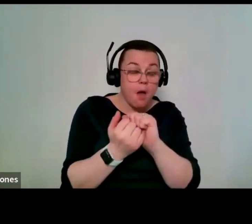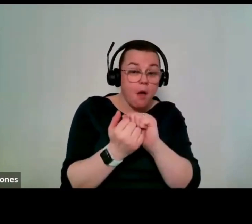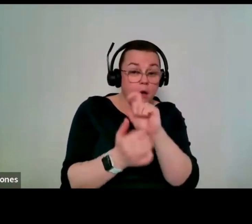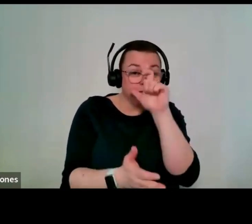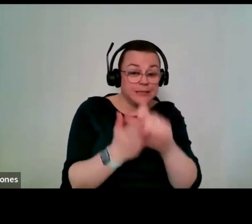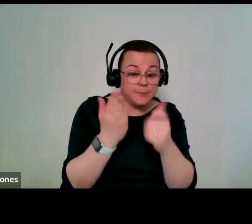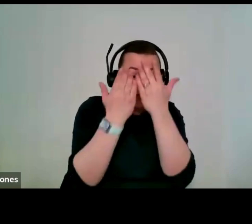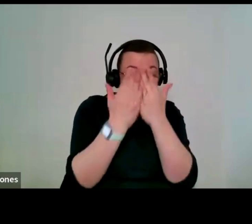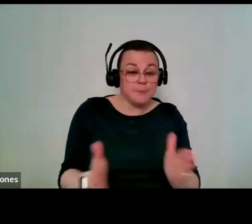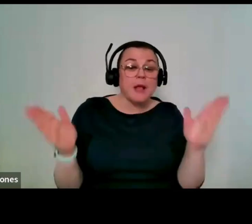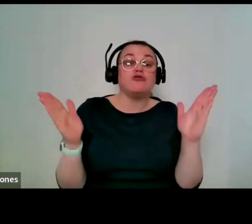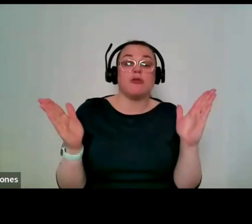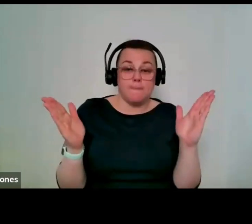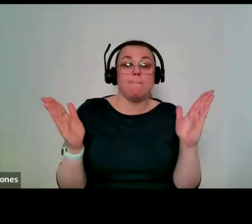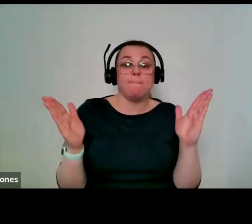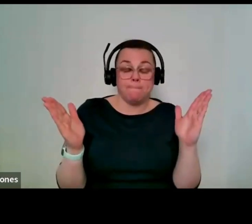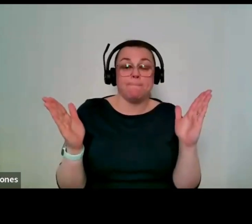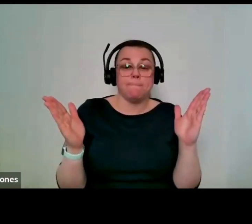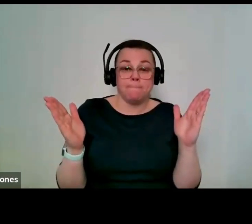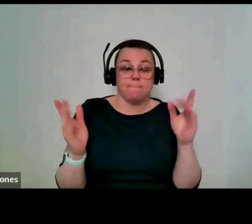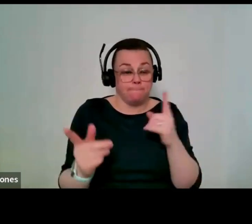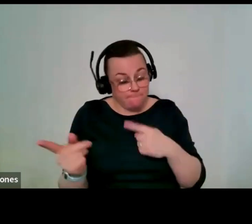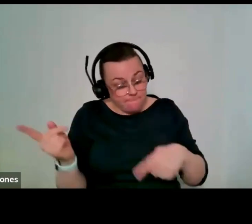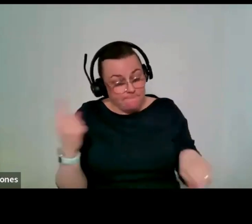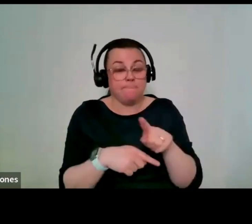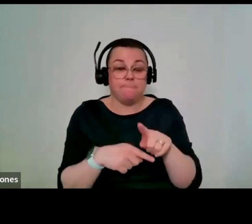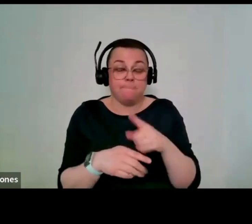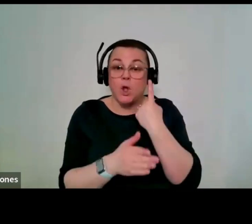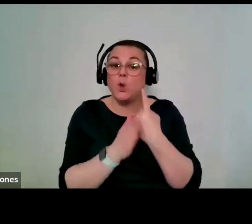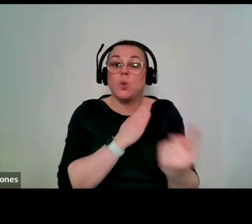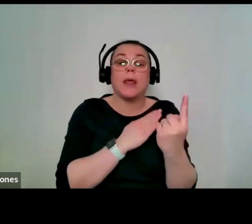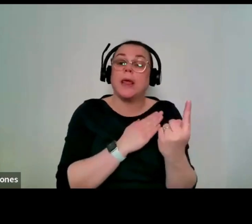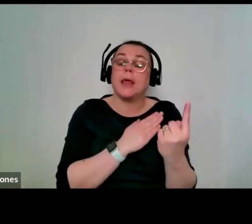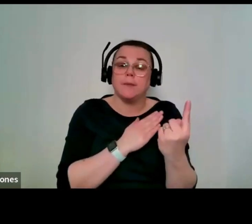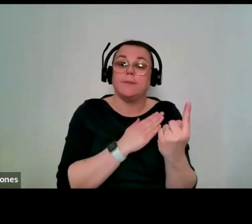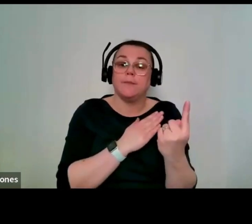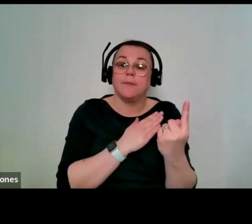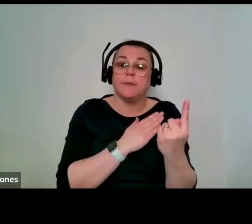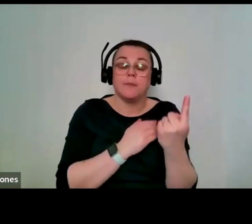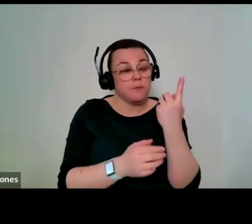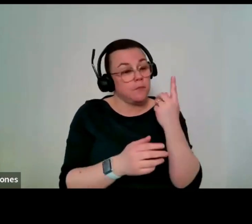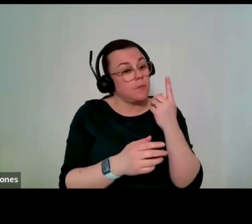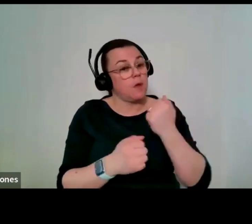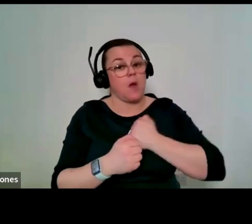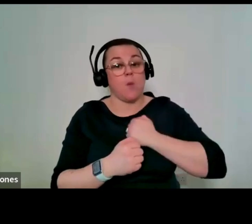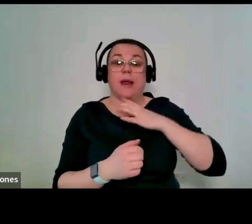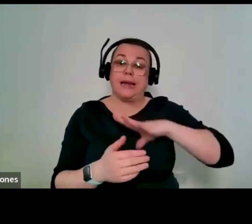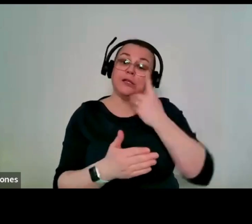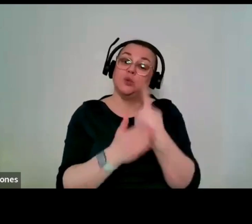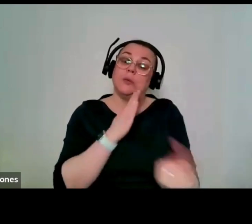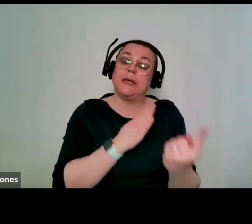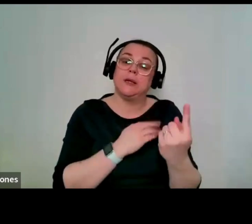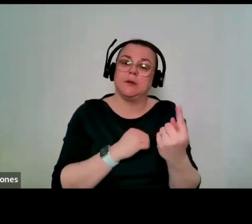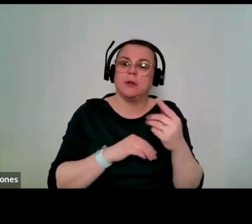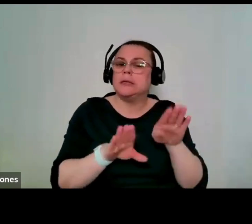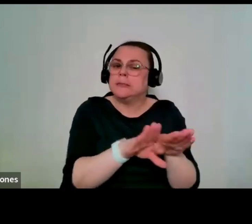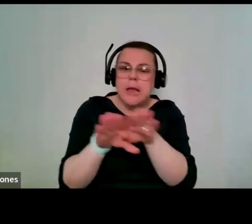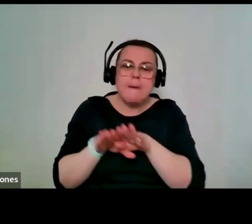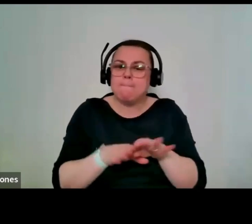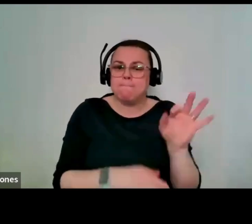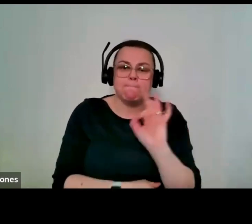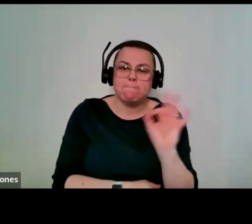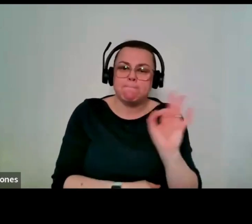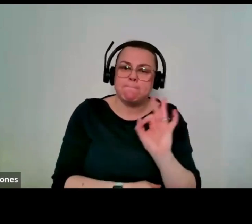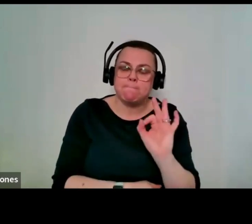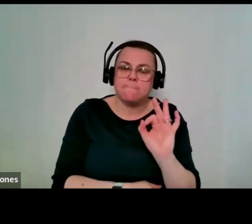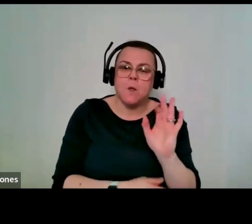a spectrum. Every one of us is a unique individual with unique needs. We're not the same. So